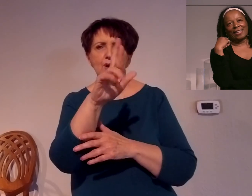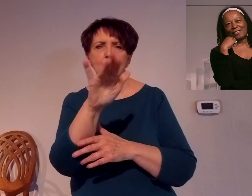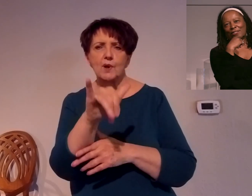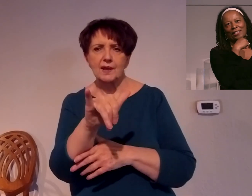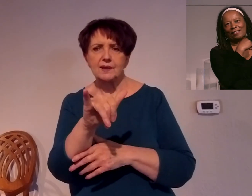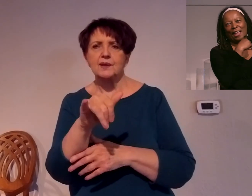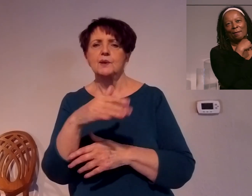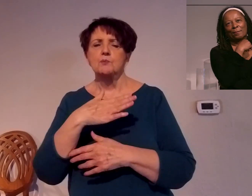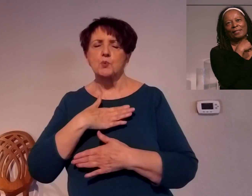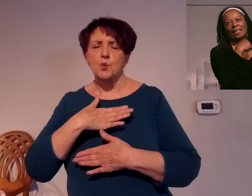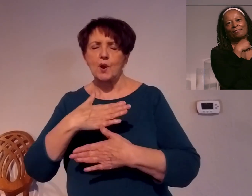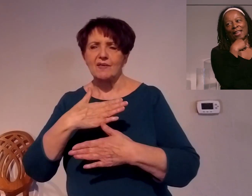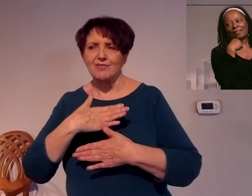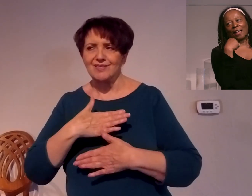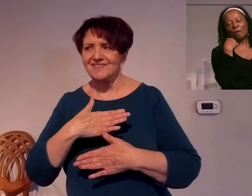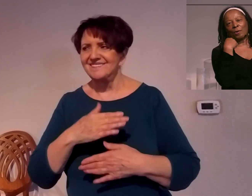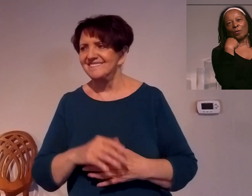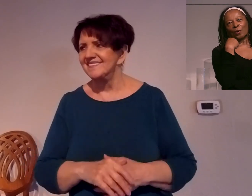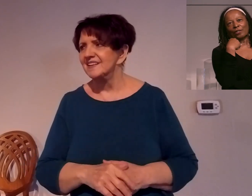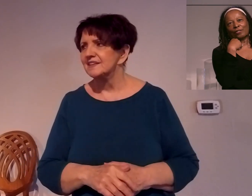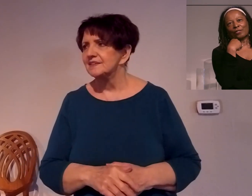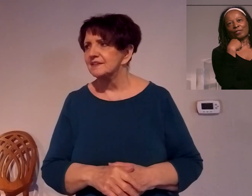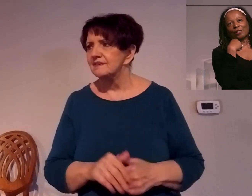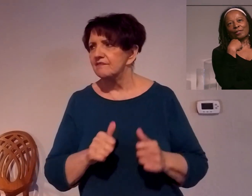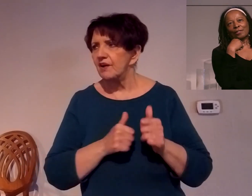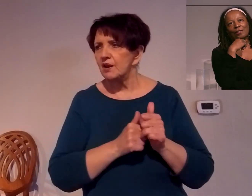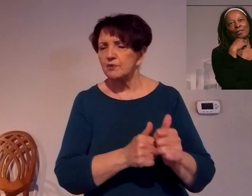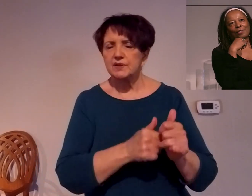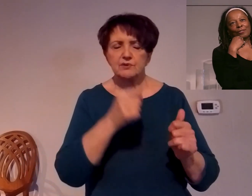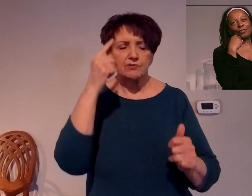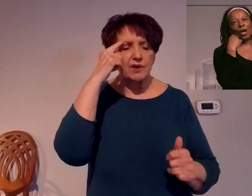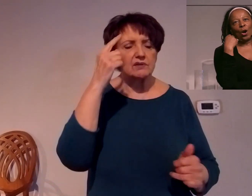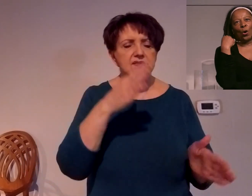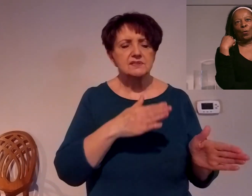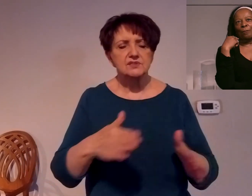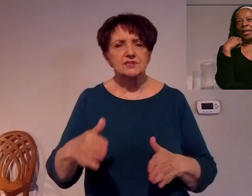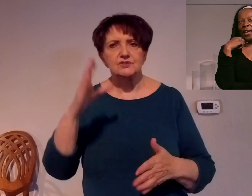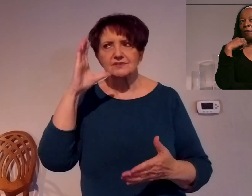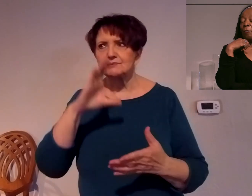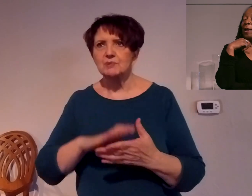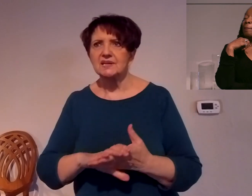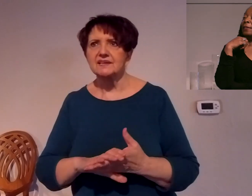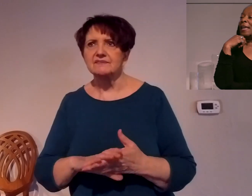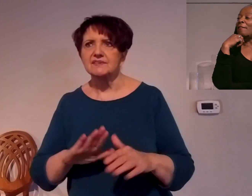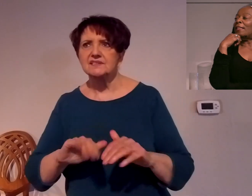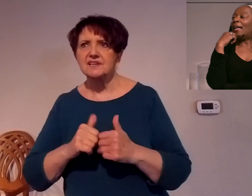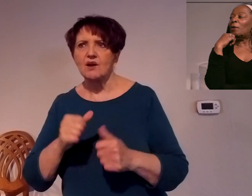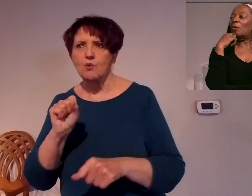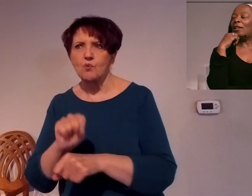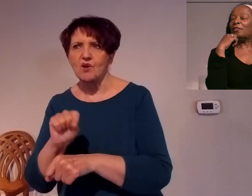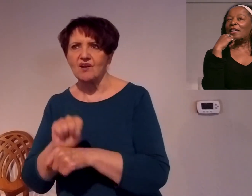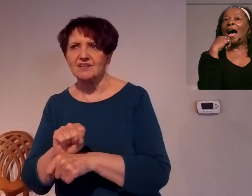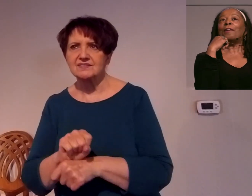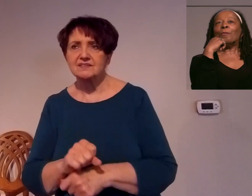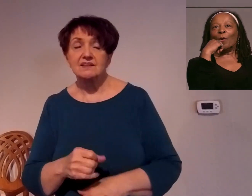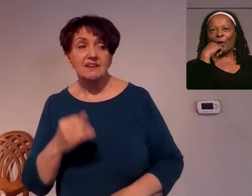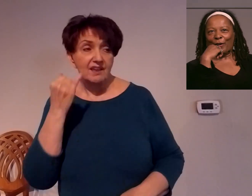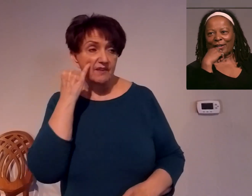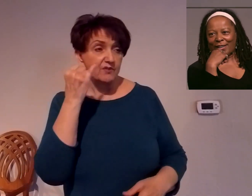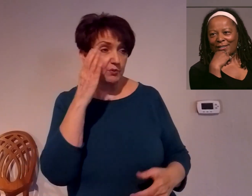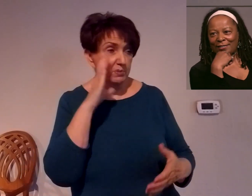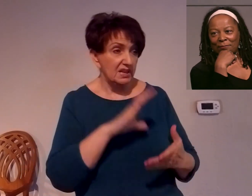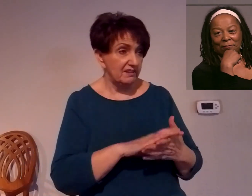thoughts, intentions, and beliefs. That's how it works. So, if we believe that it will